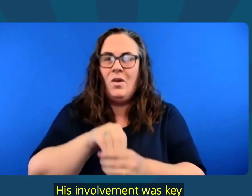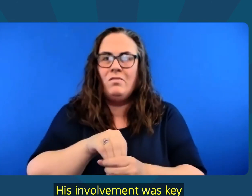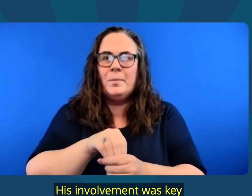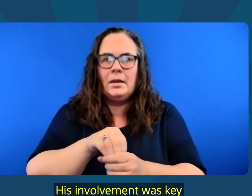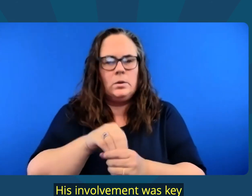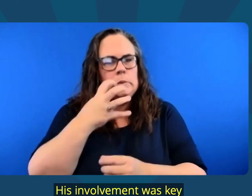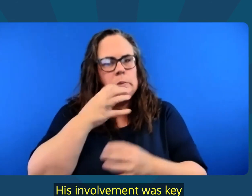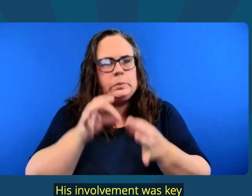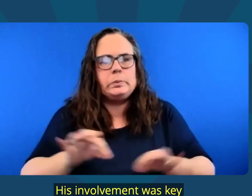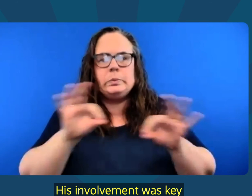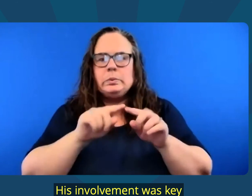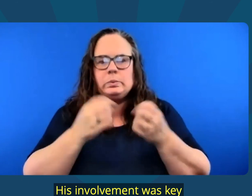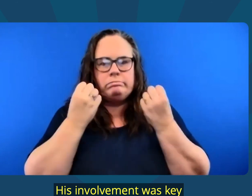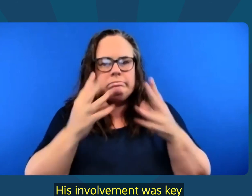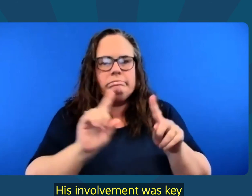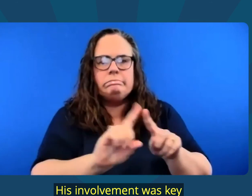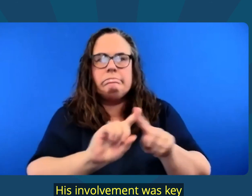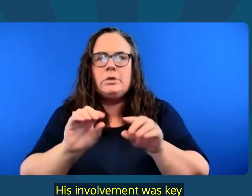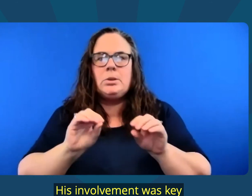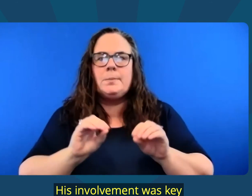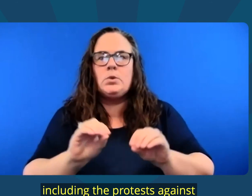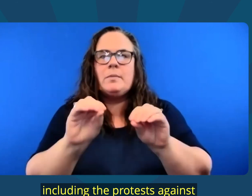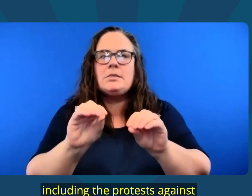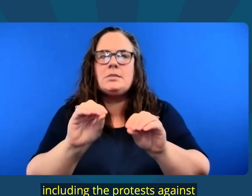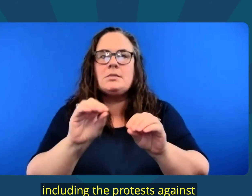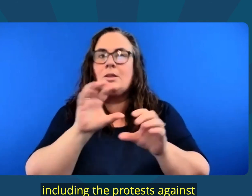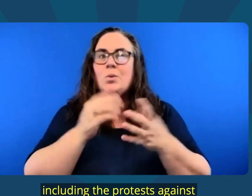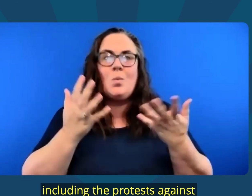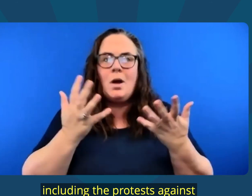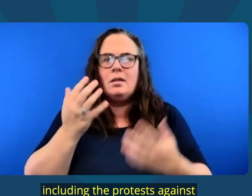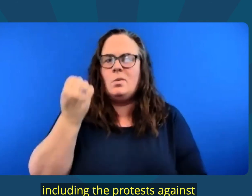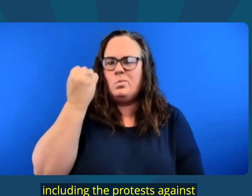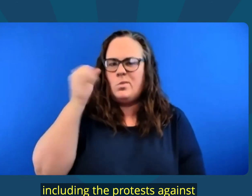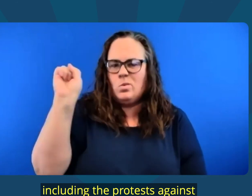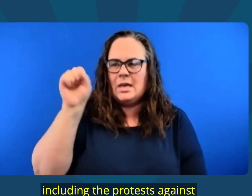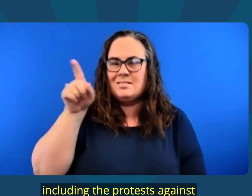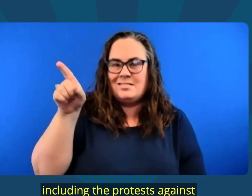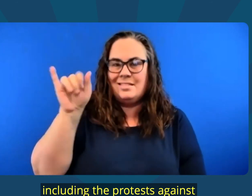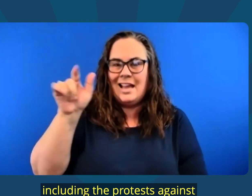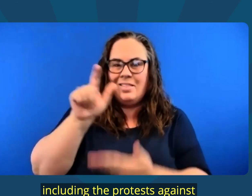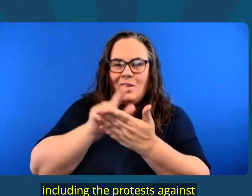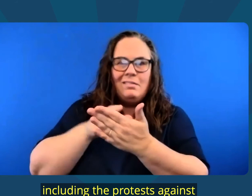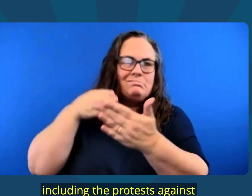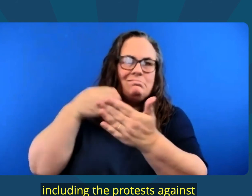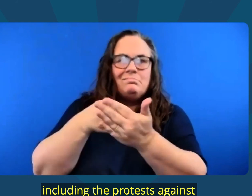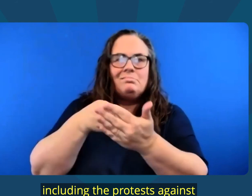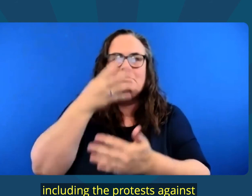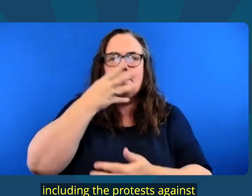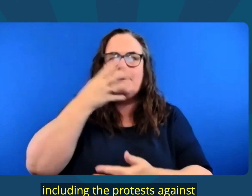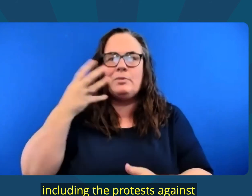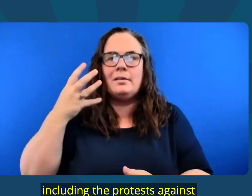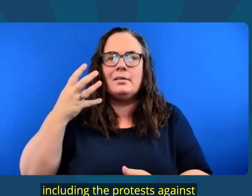His involvement was key to numerous movements, including the protests against anti-immigrant law